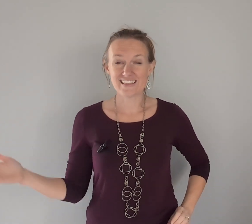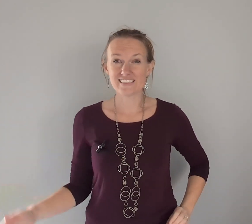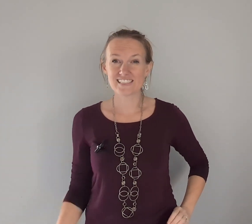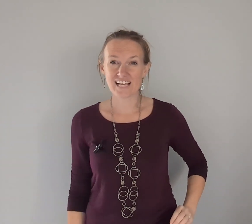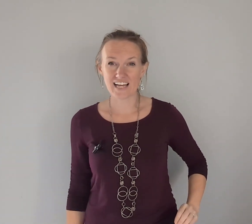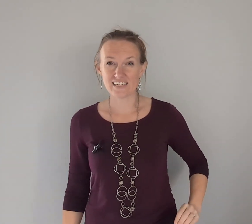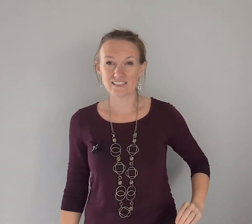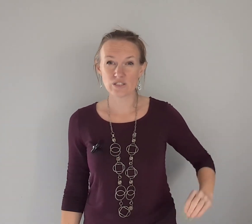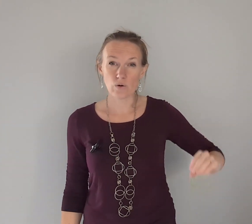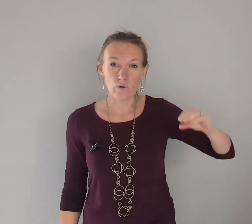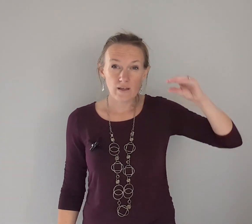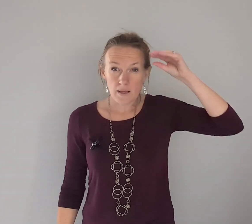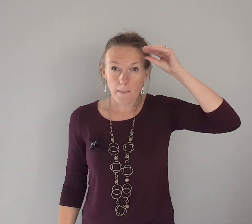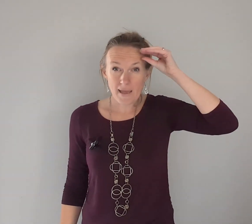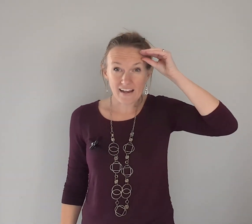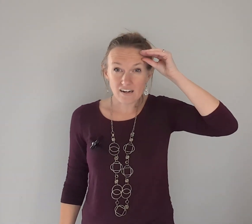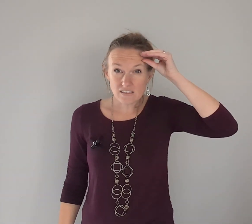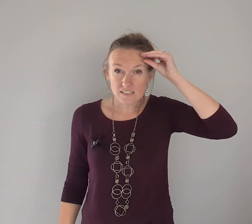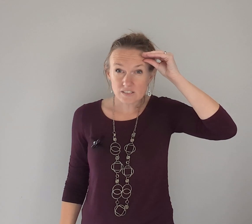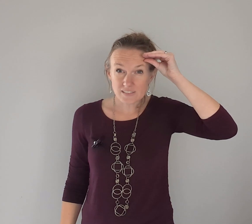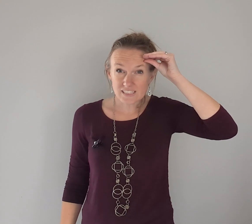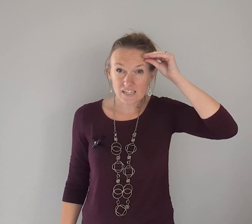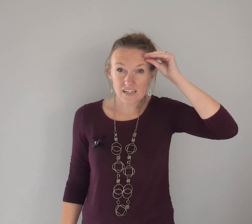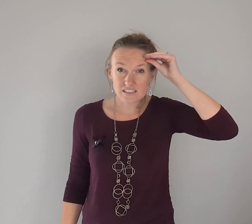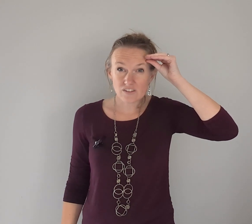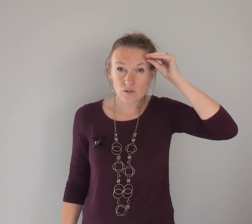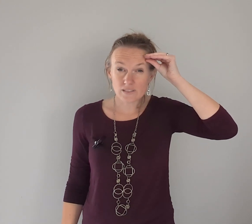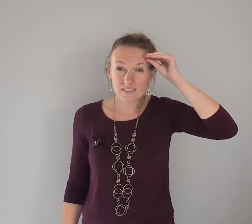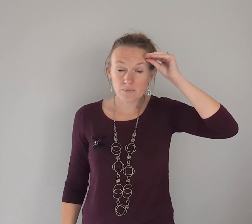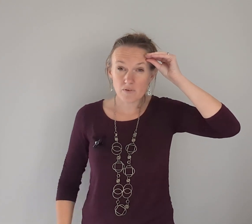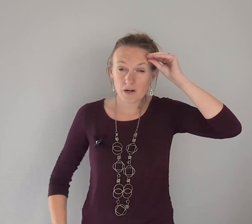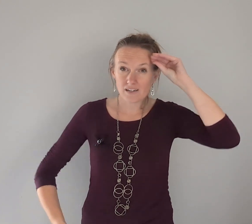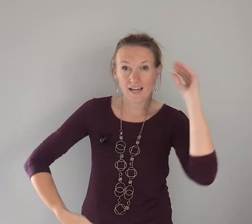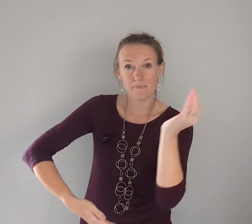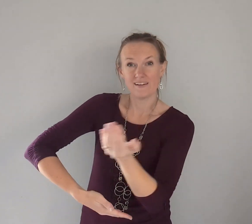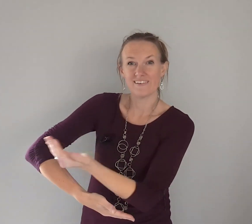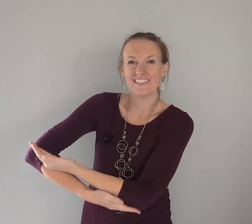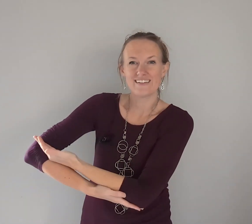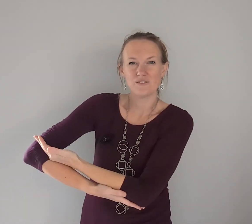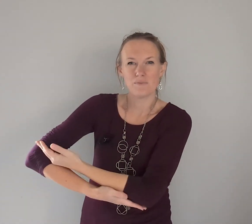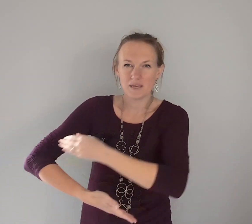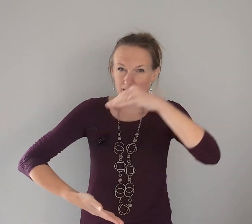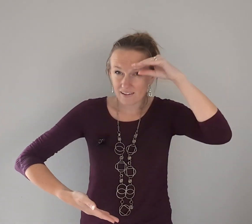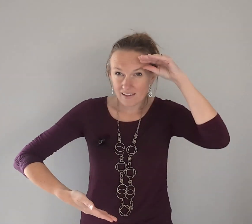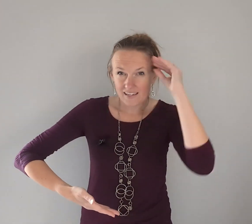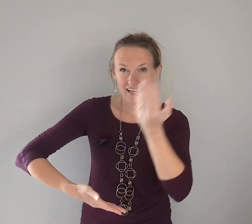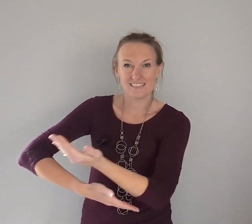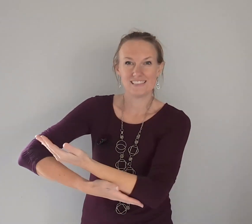then the Son. So a male. So we start here as if you're holding the tip of a ball cap, going down to a baby. Okay,